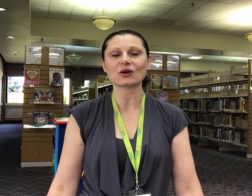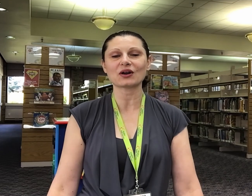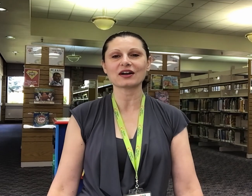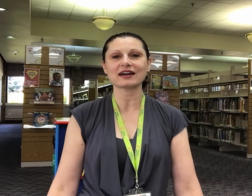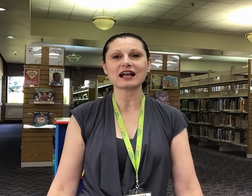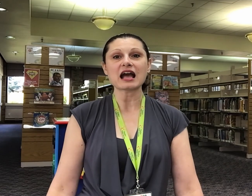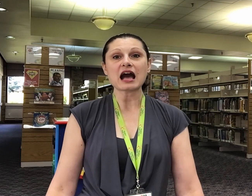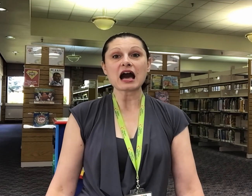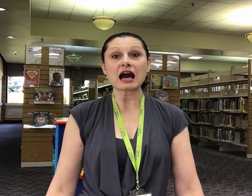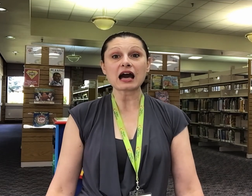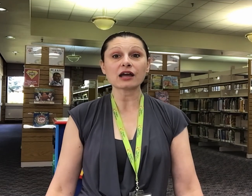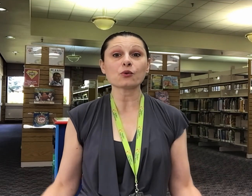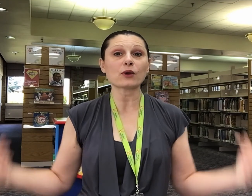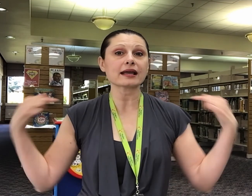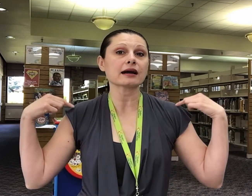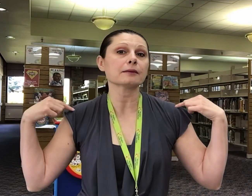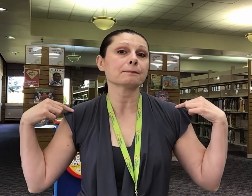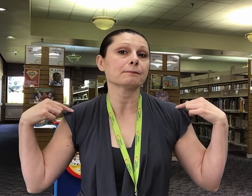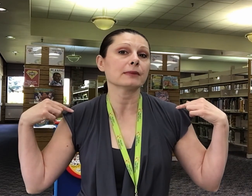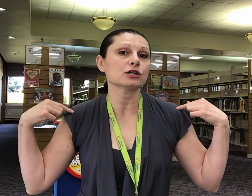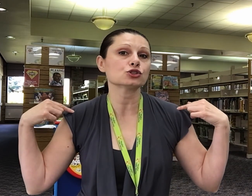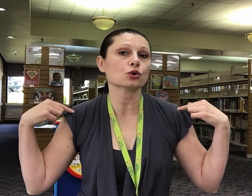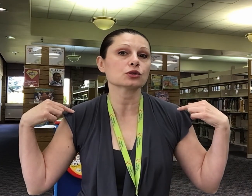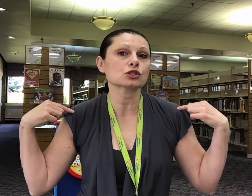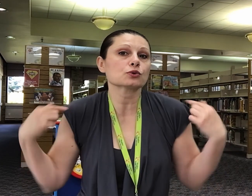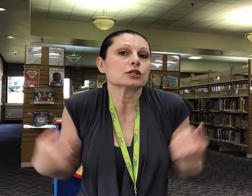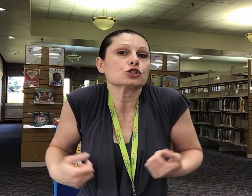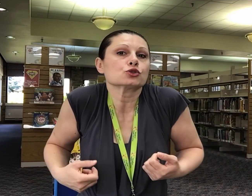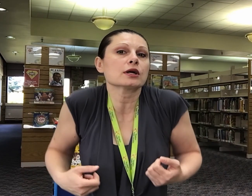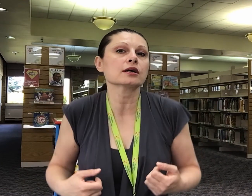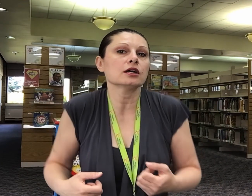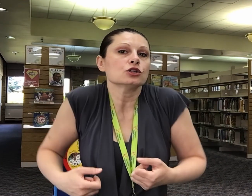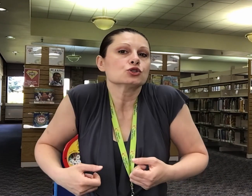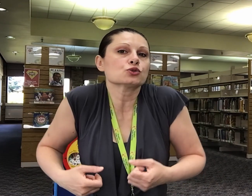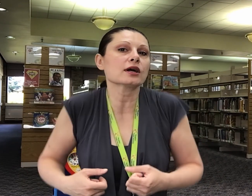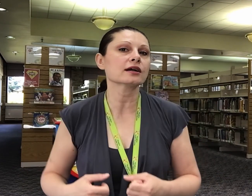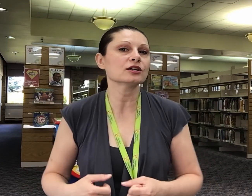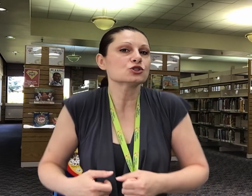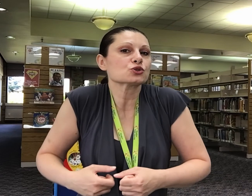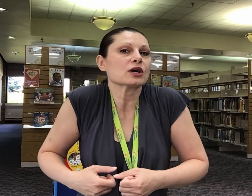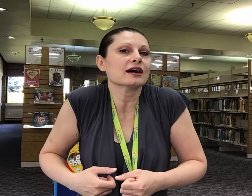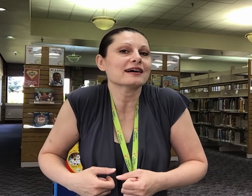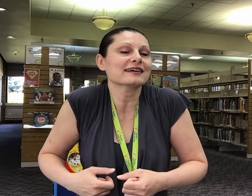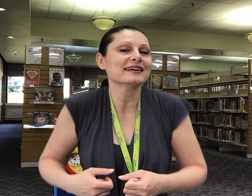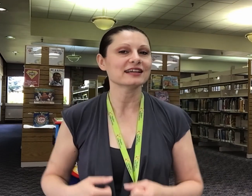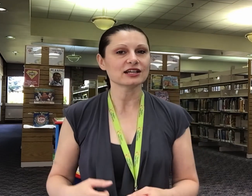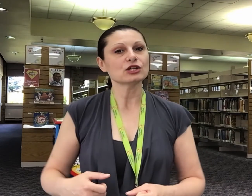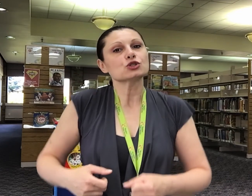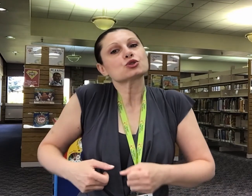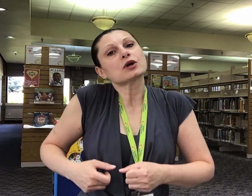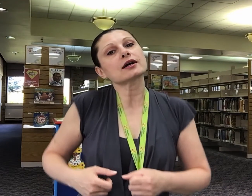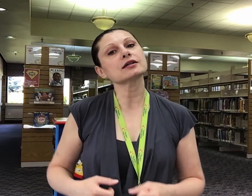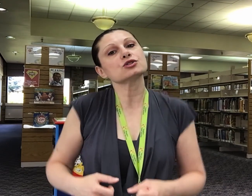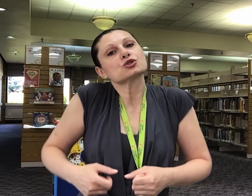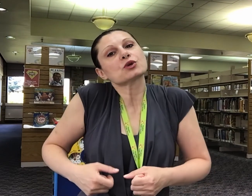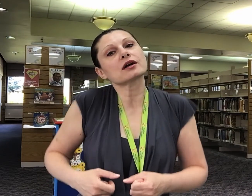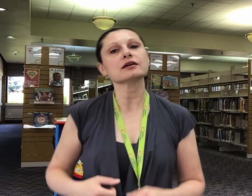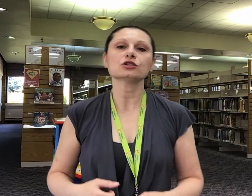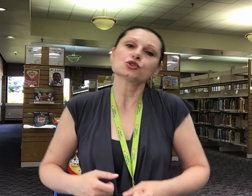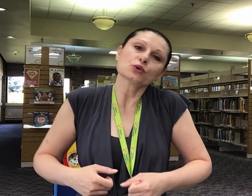more. I wake up my shoulders with a shrug, shrug, shrug, shrug, shrug,